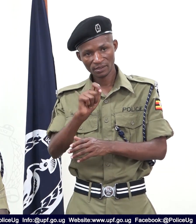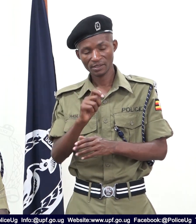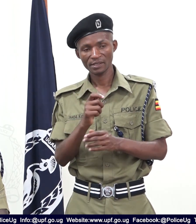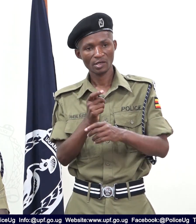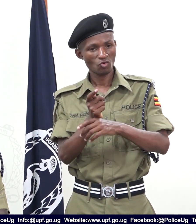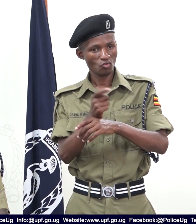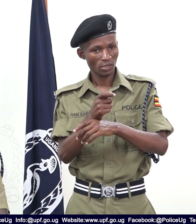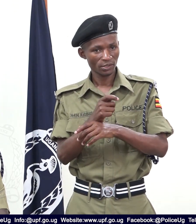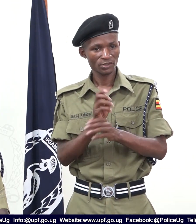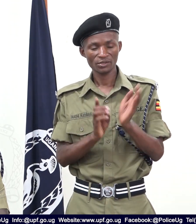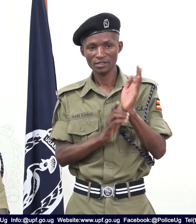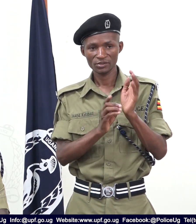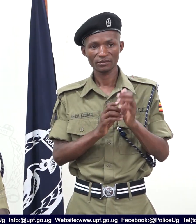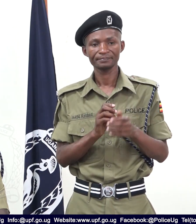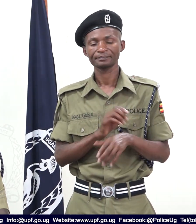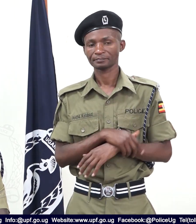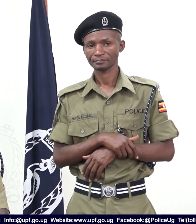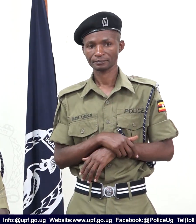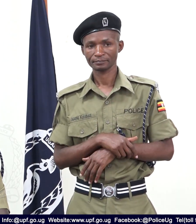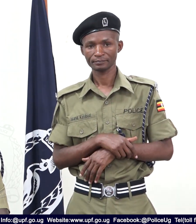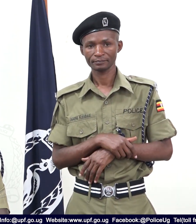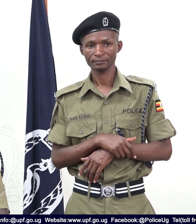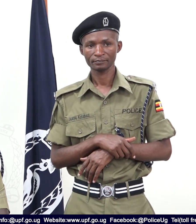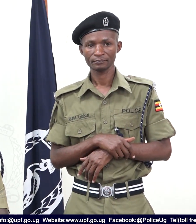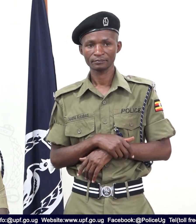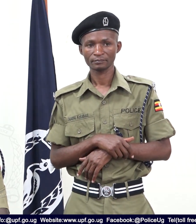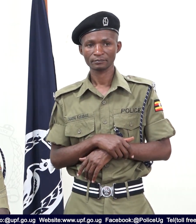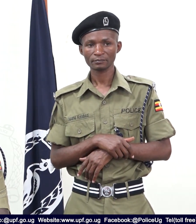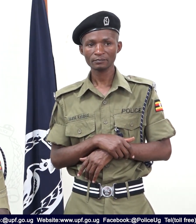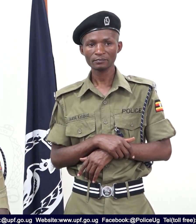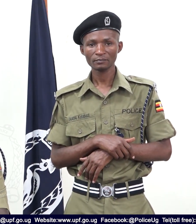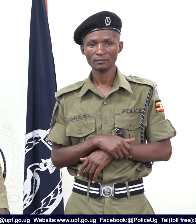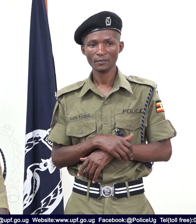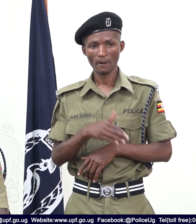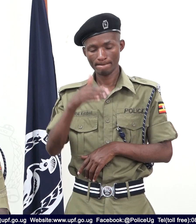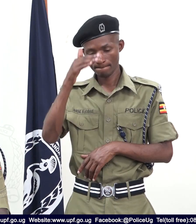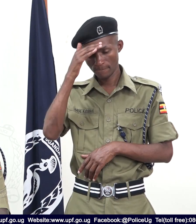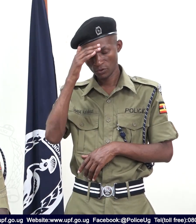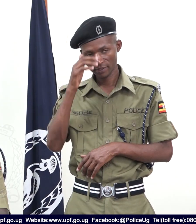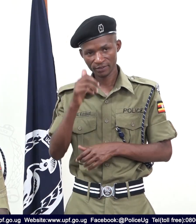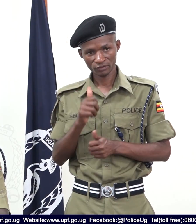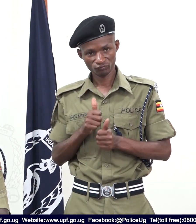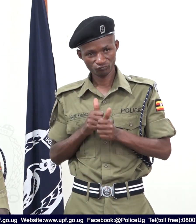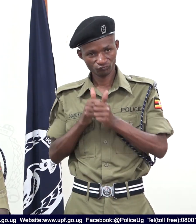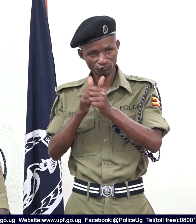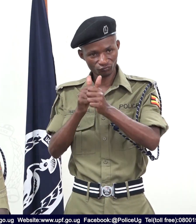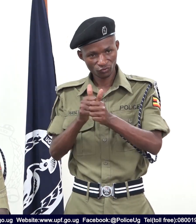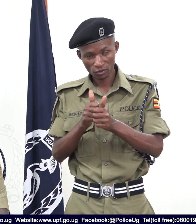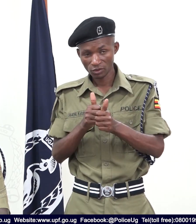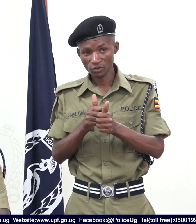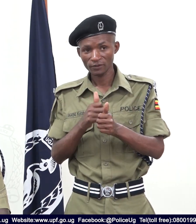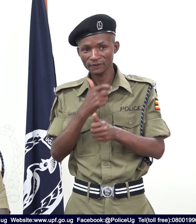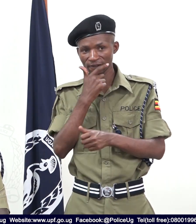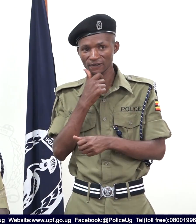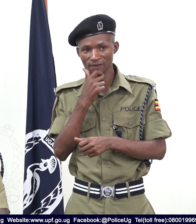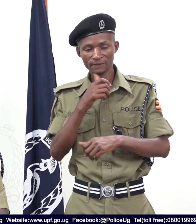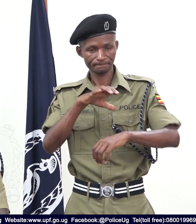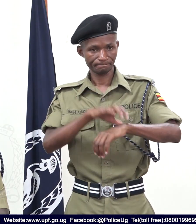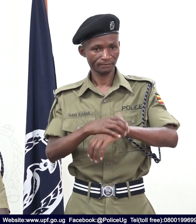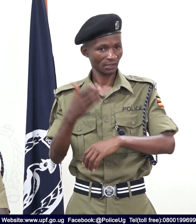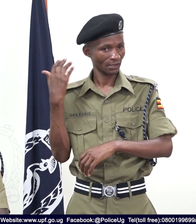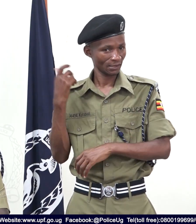Wakiso, in Kakiri, Wakiso. So we tracked down this prime suspect and arrested him last